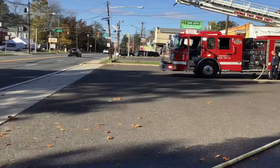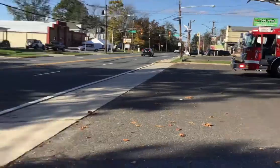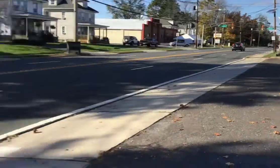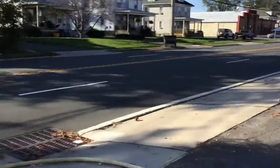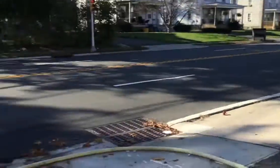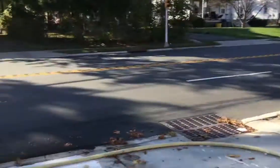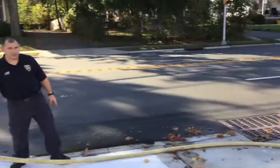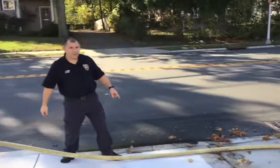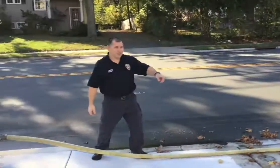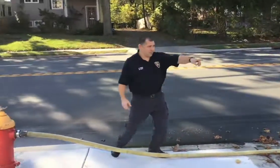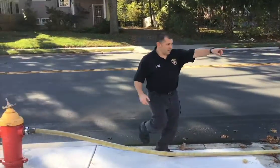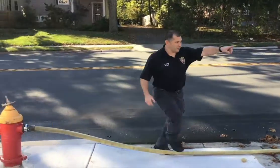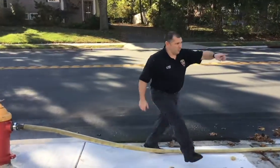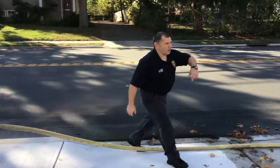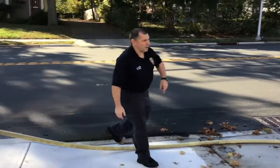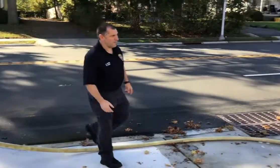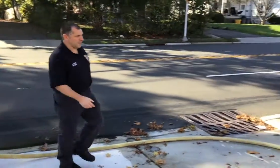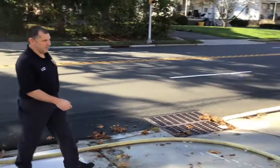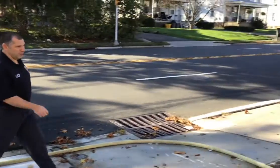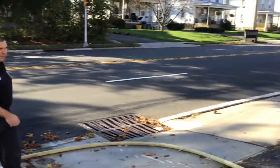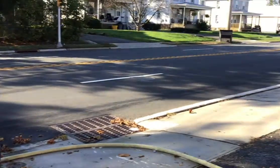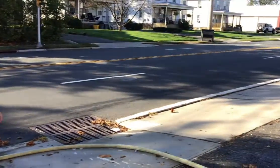And the water's going directly into the truck. You see that?